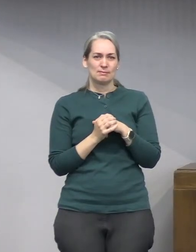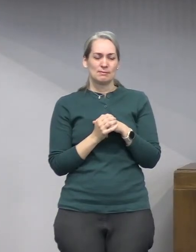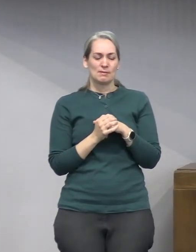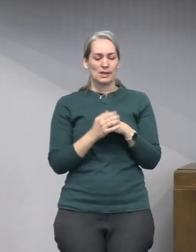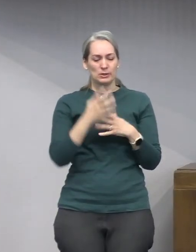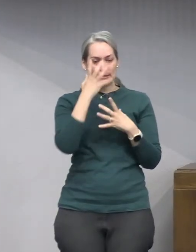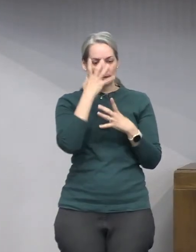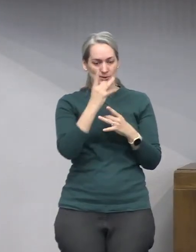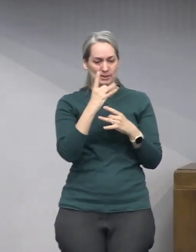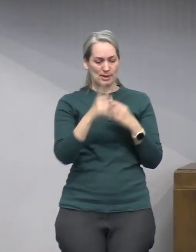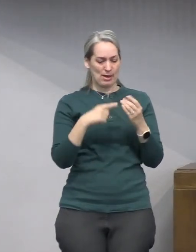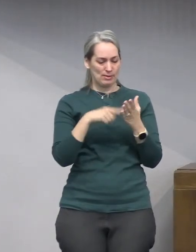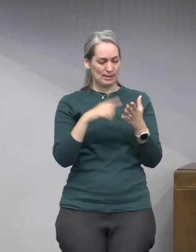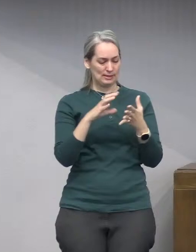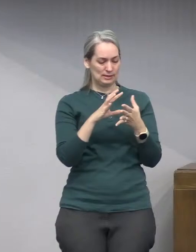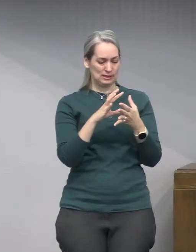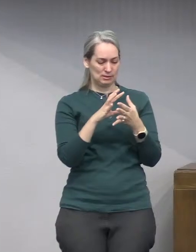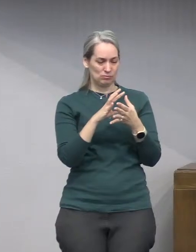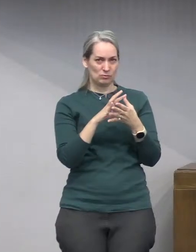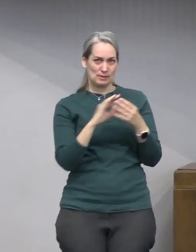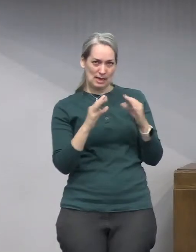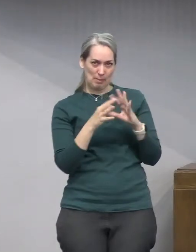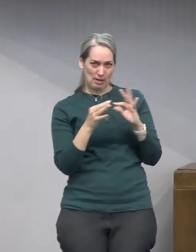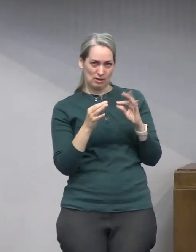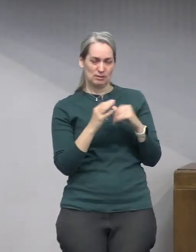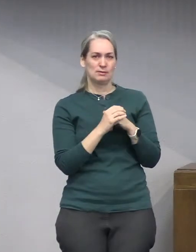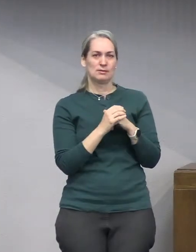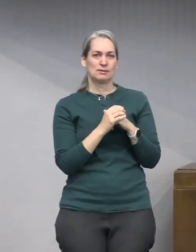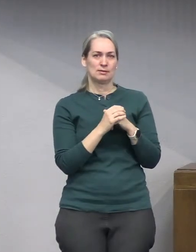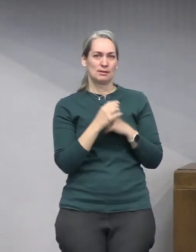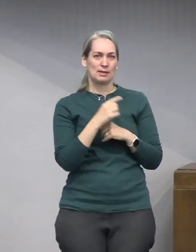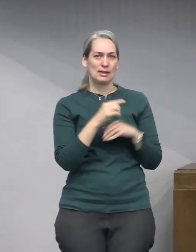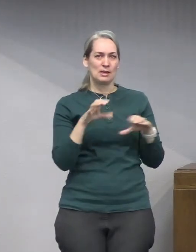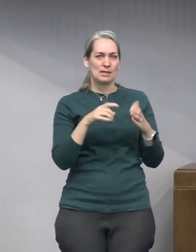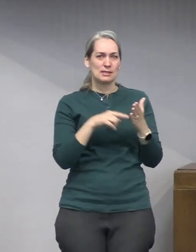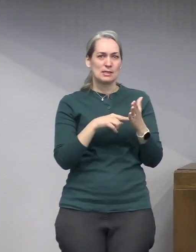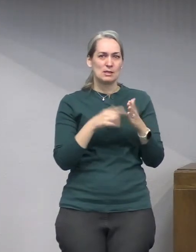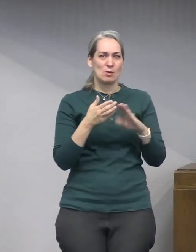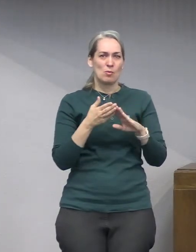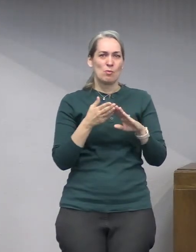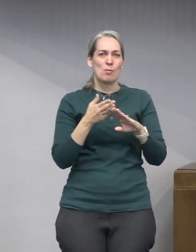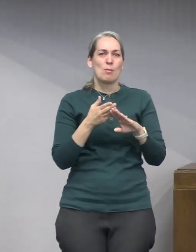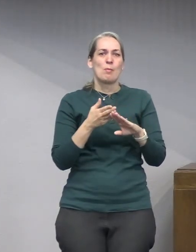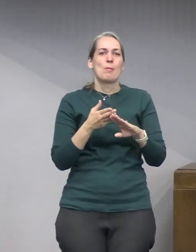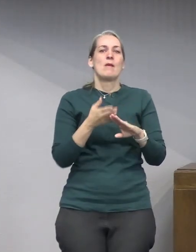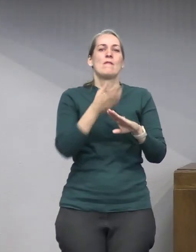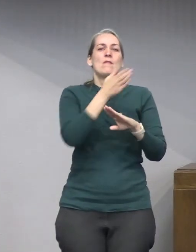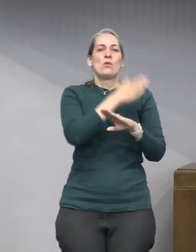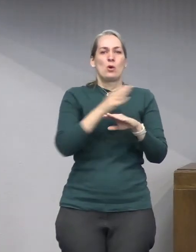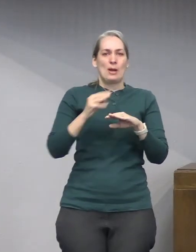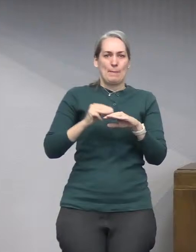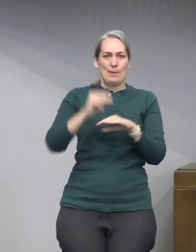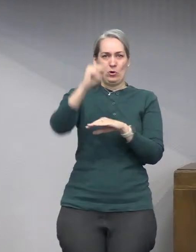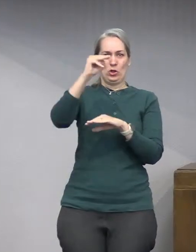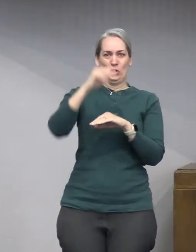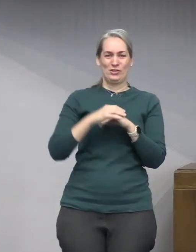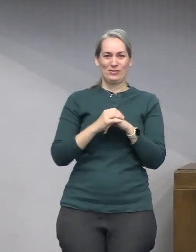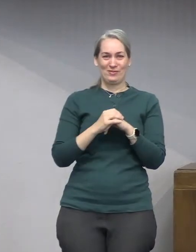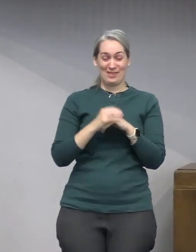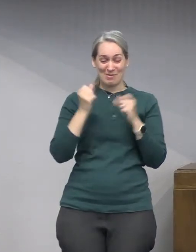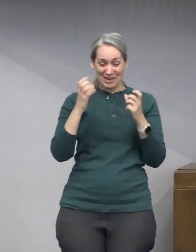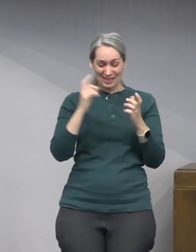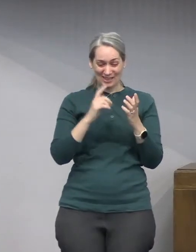What's interesting about this statement also is he does this before the miracle. Many times this is the